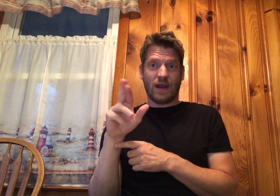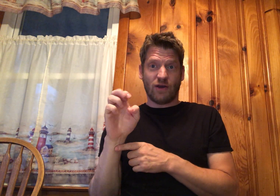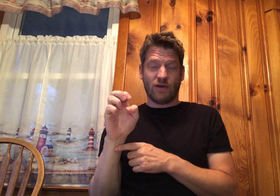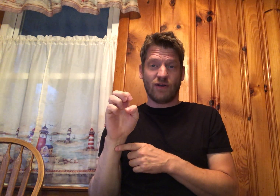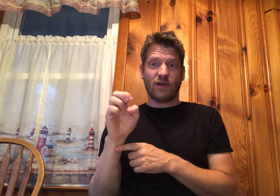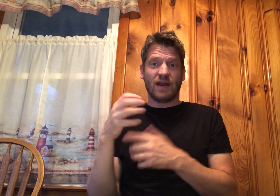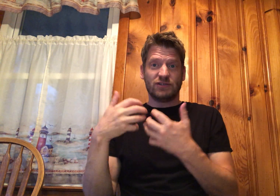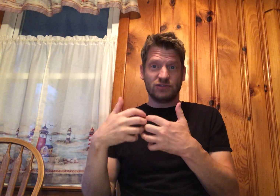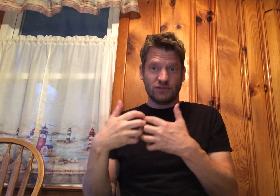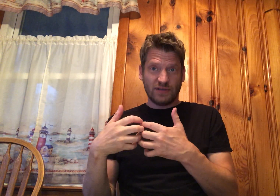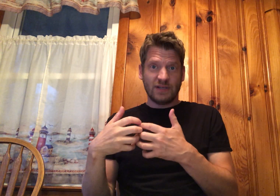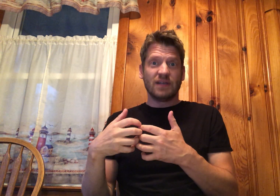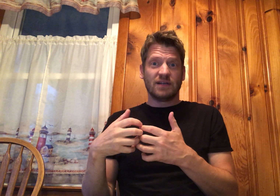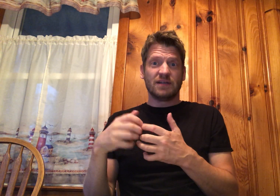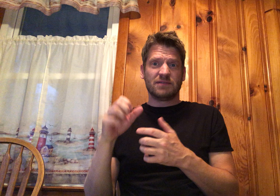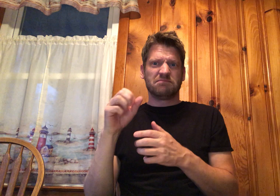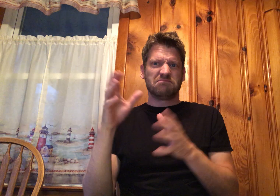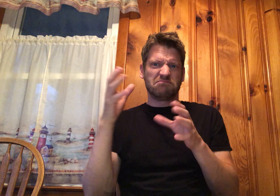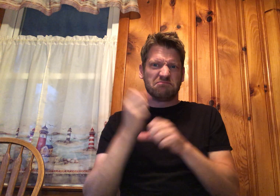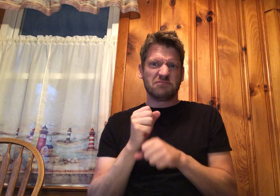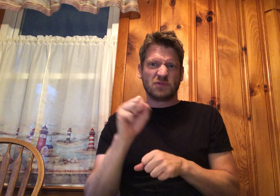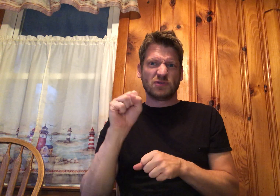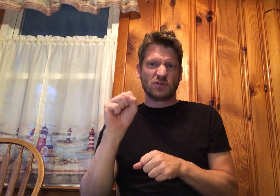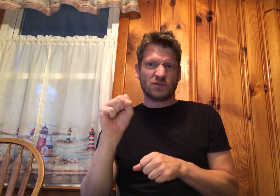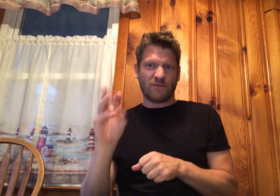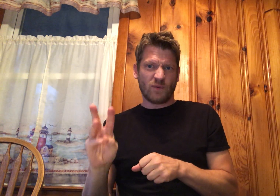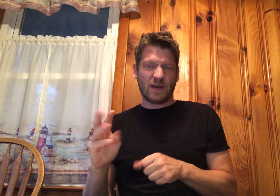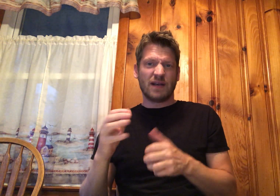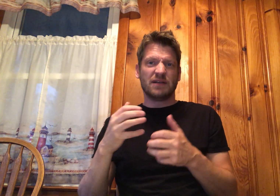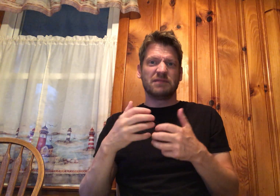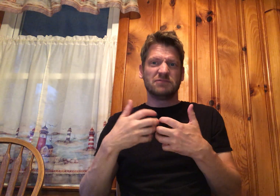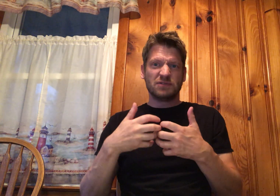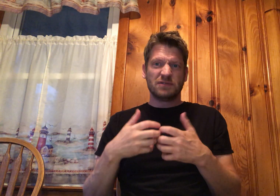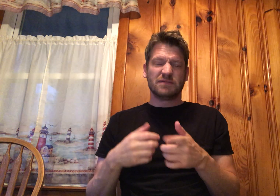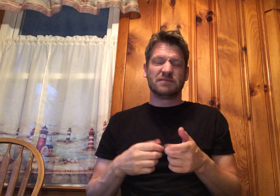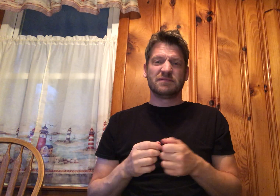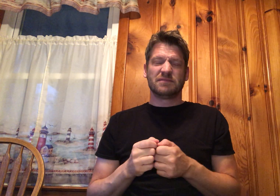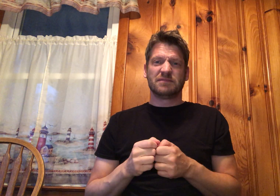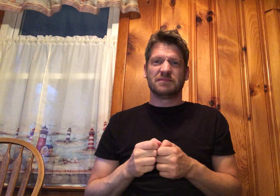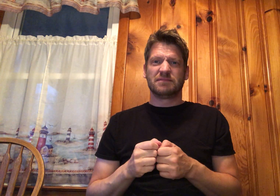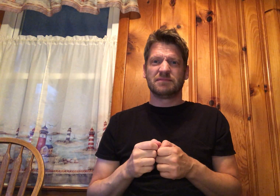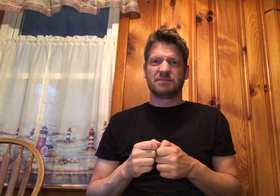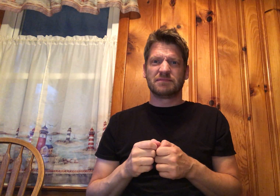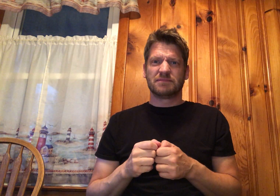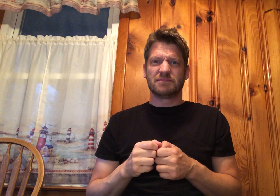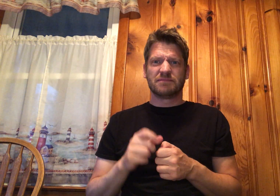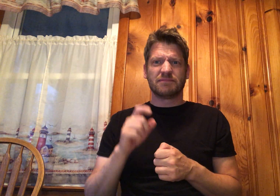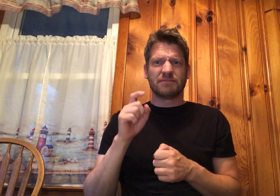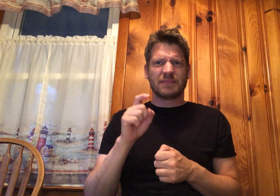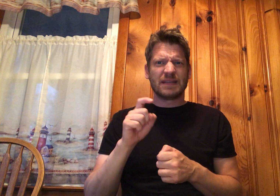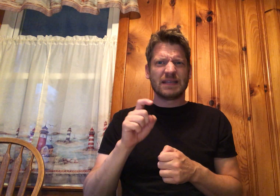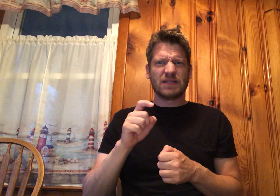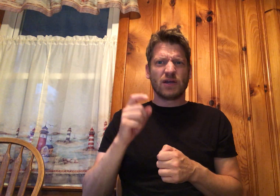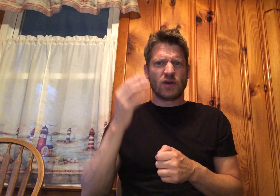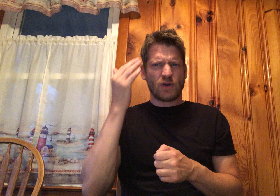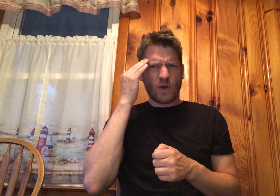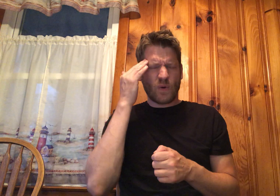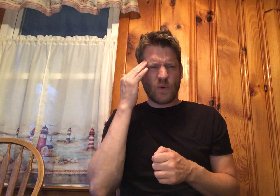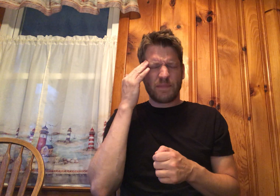software organization, you need to know the basic concept, means how you are going to develop the project. Here we are not talking